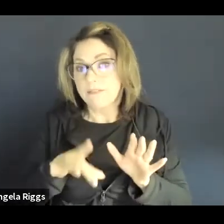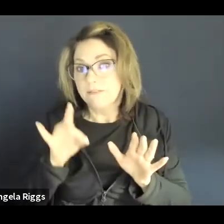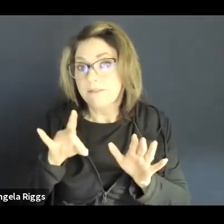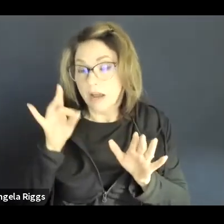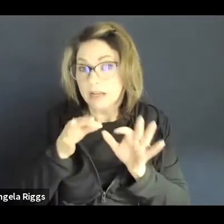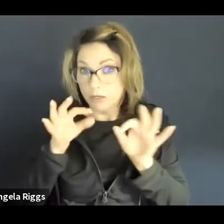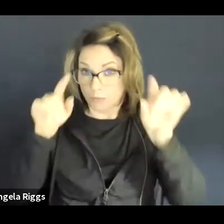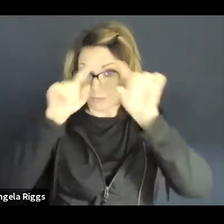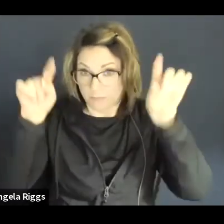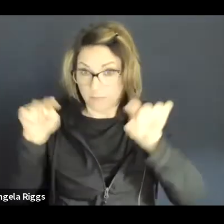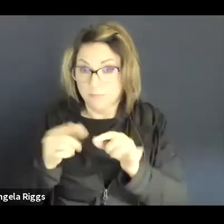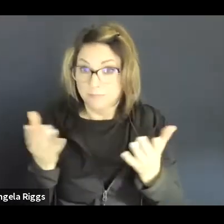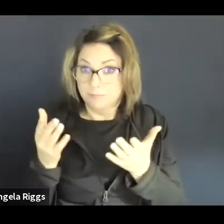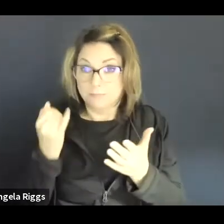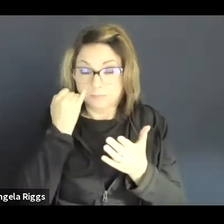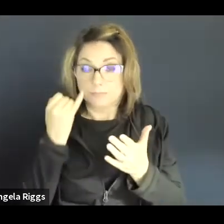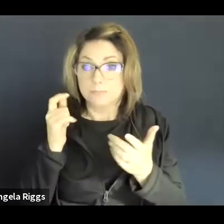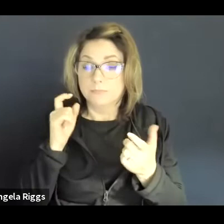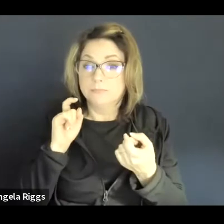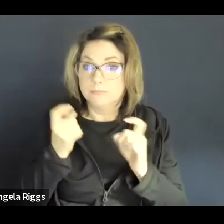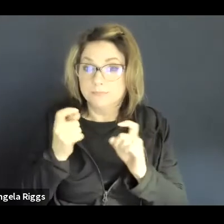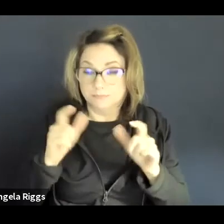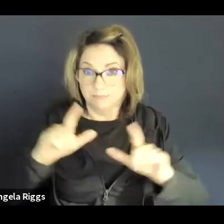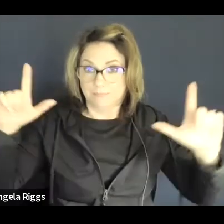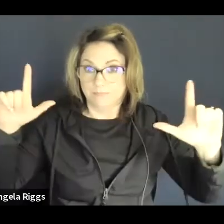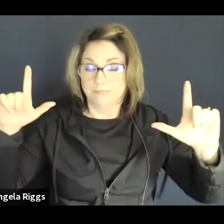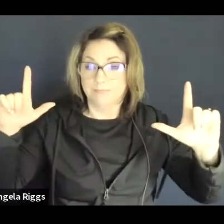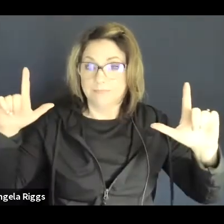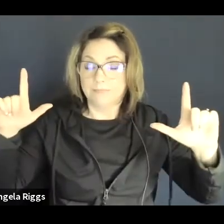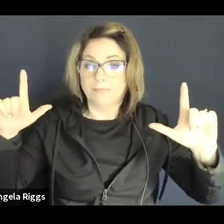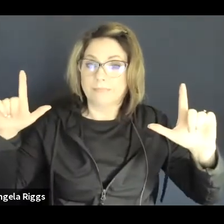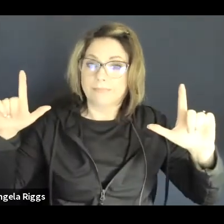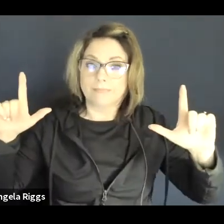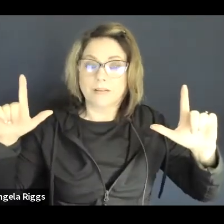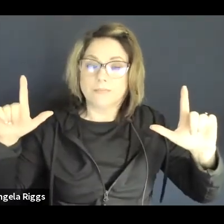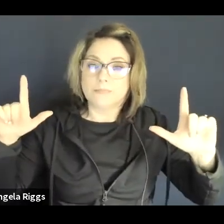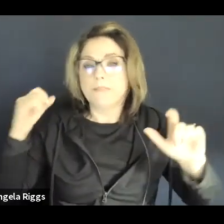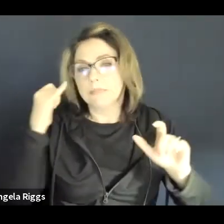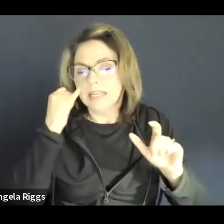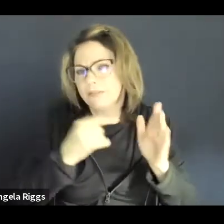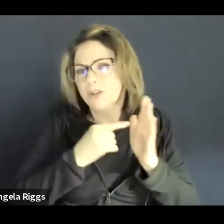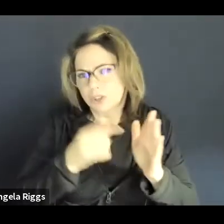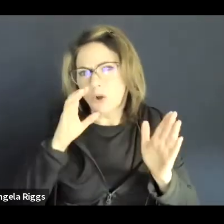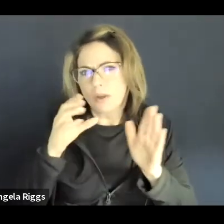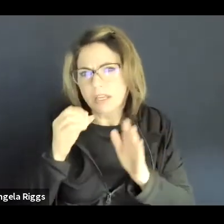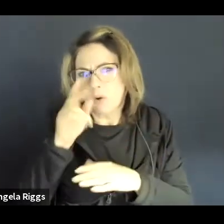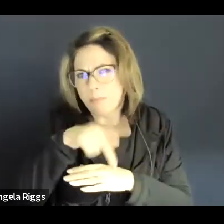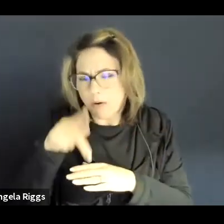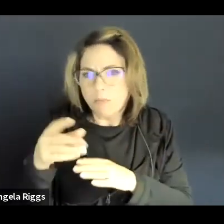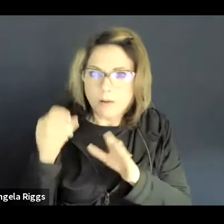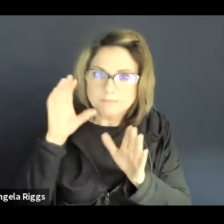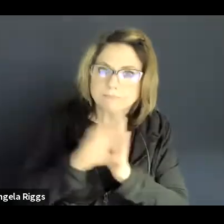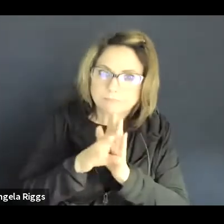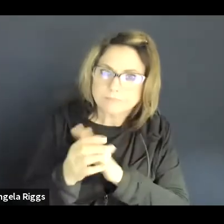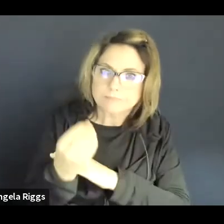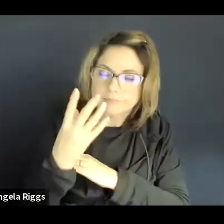screen. If you would like to change the size of the screen, if slides are showing, you can select the line in